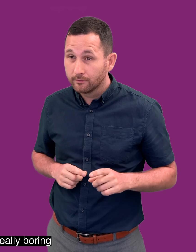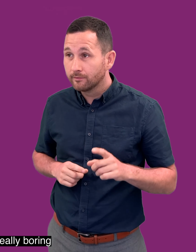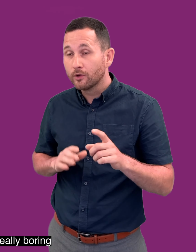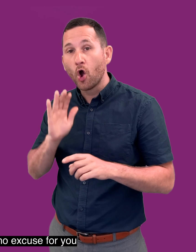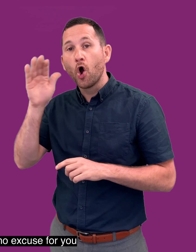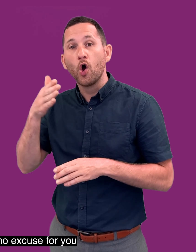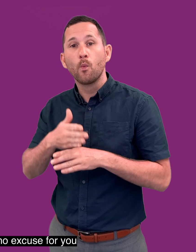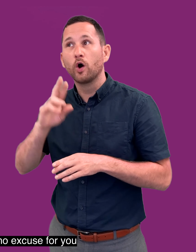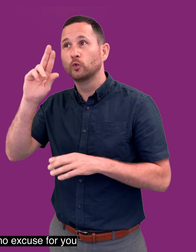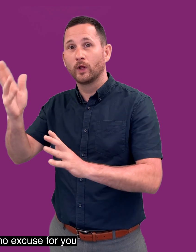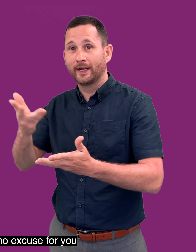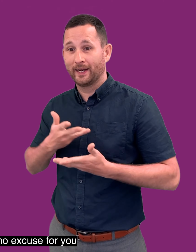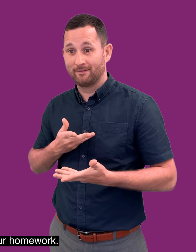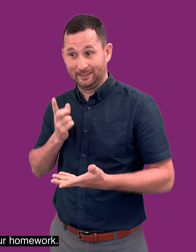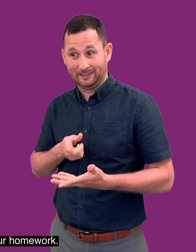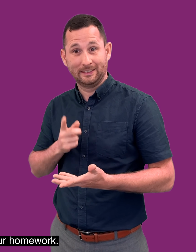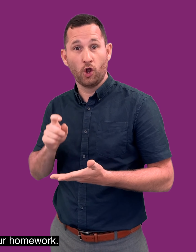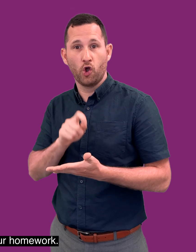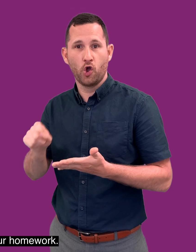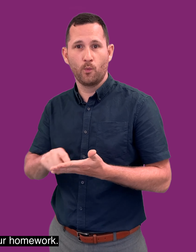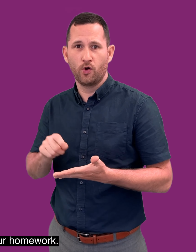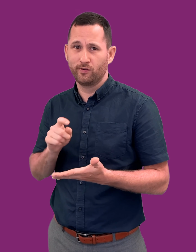no excuse for you not to do your homework.